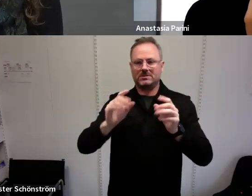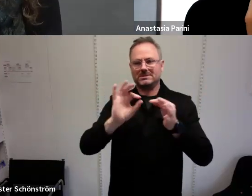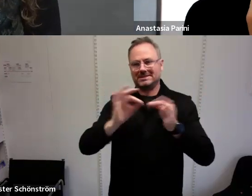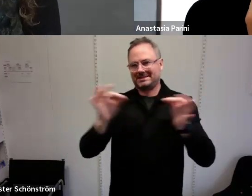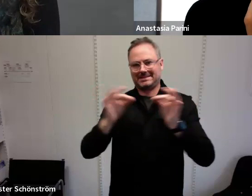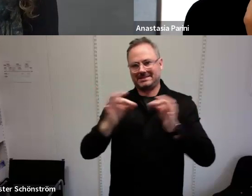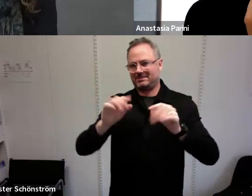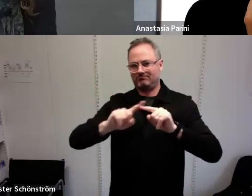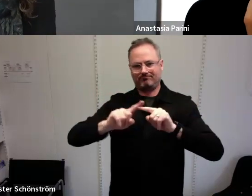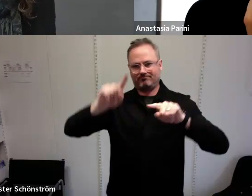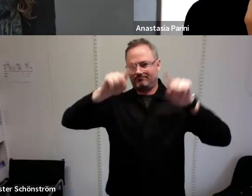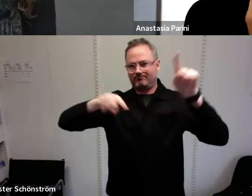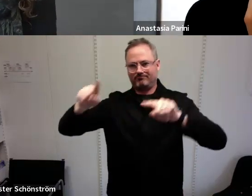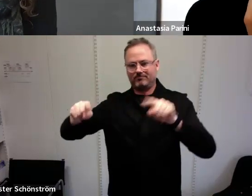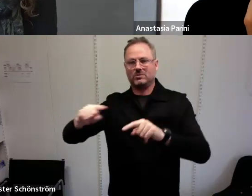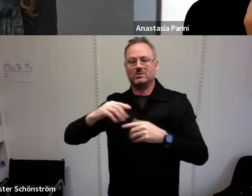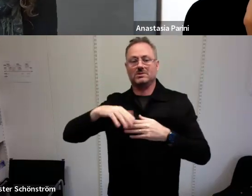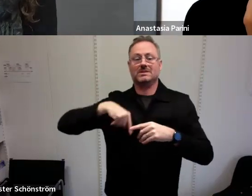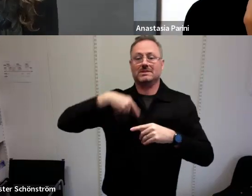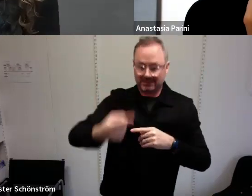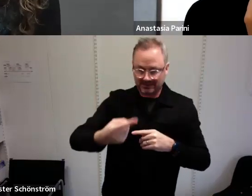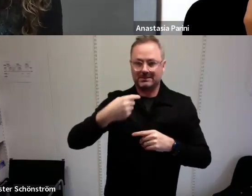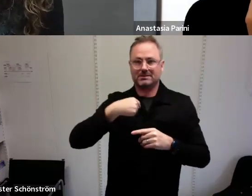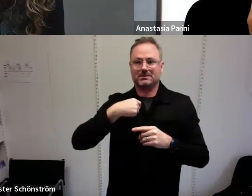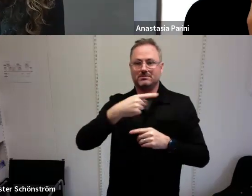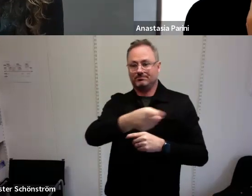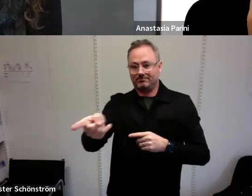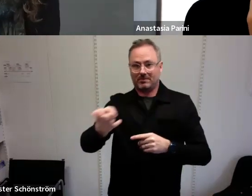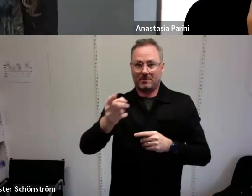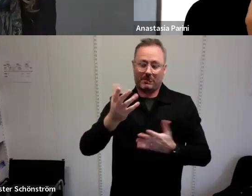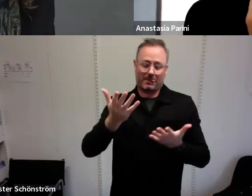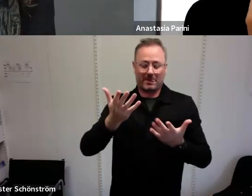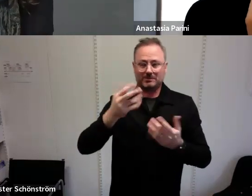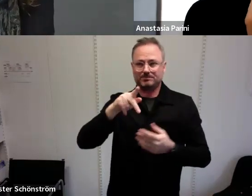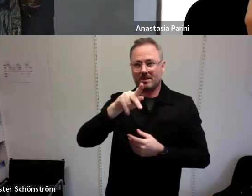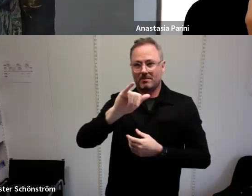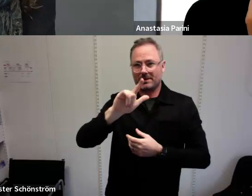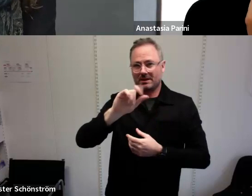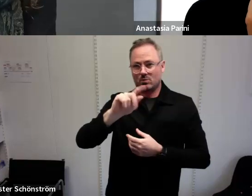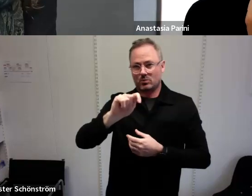make sure there was variation in terms of the types of sentences that we had.